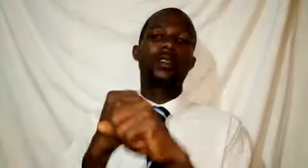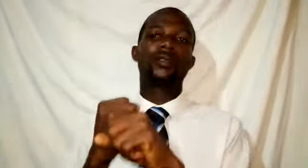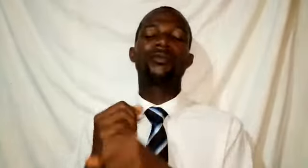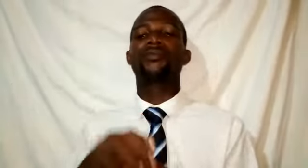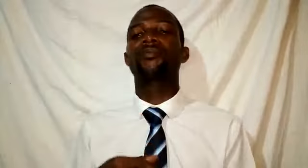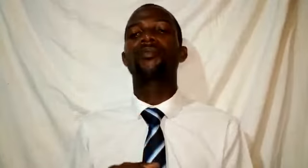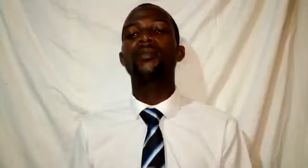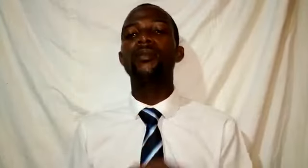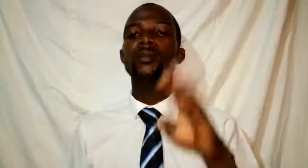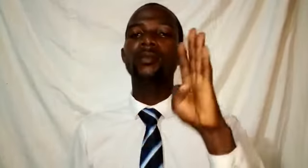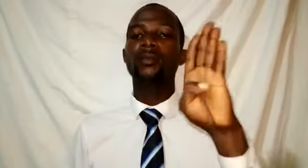B.